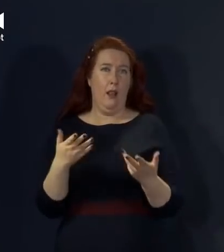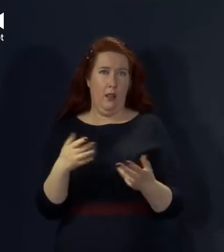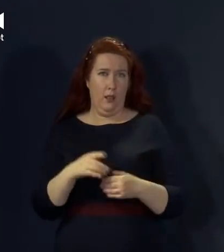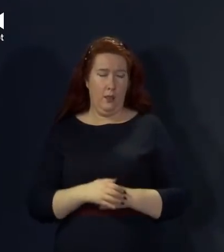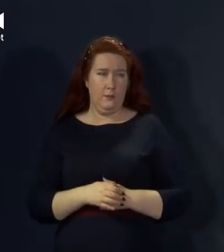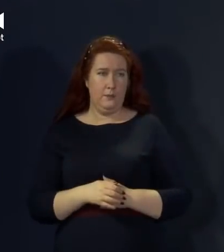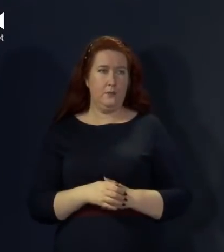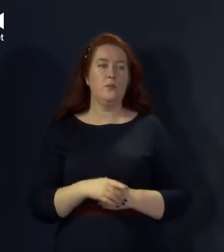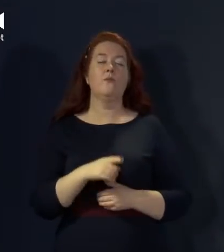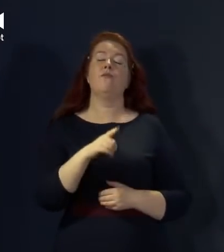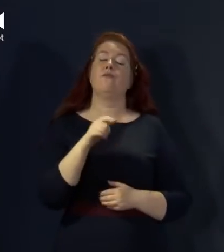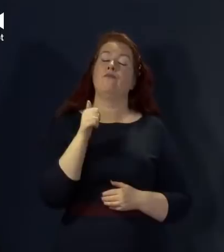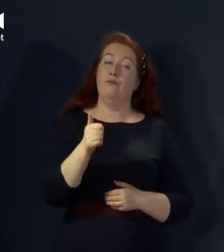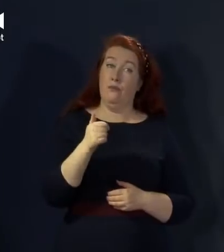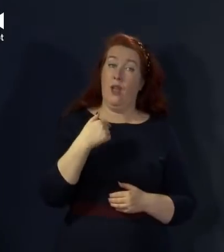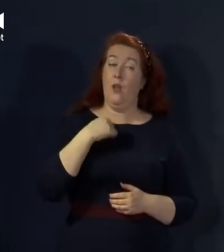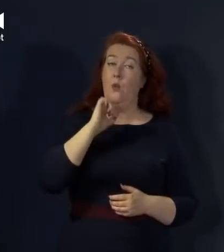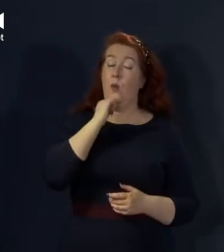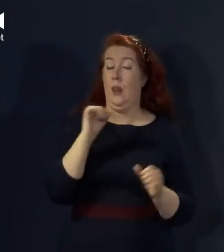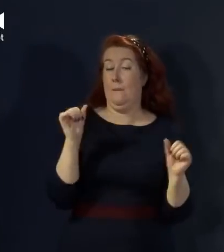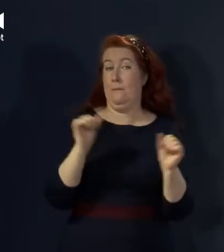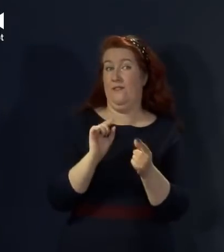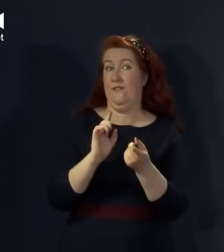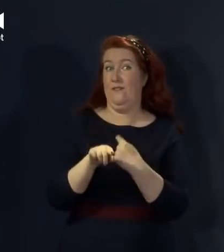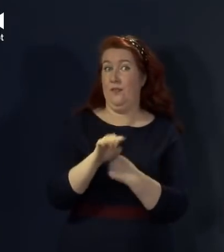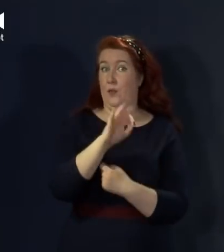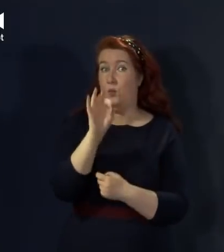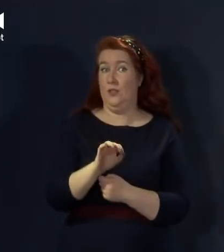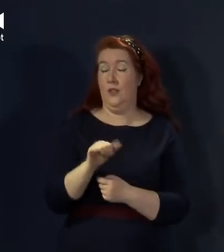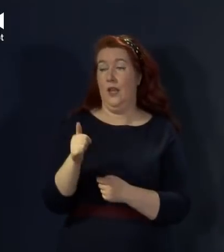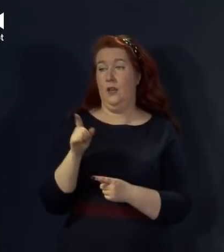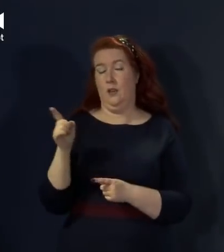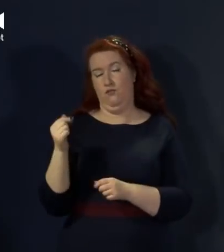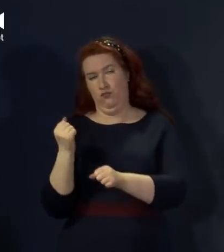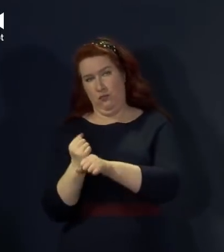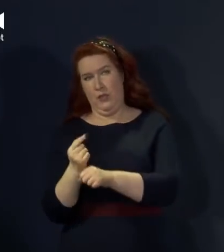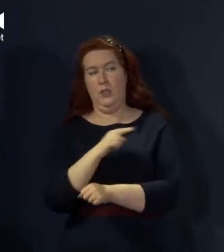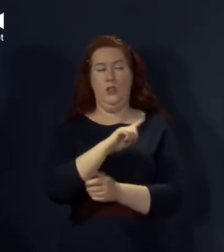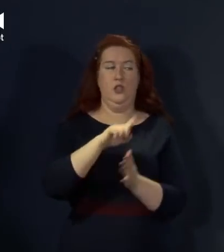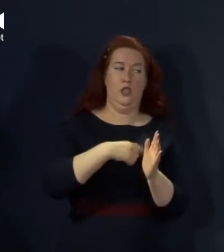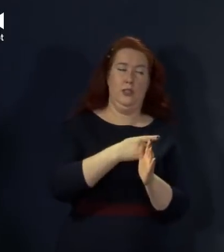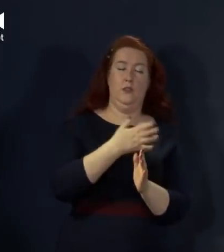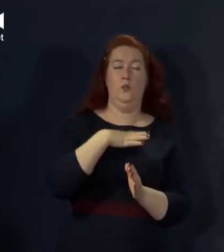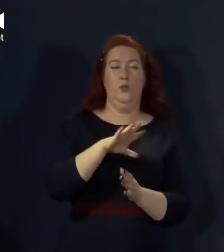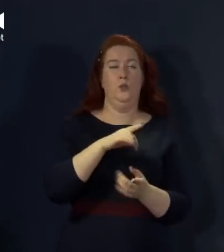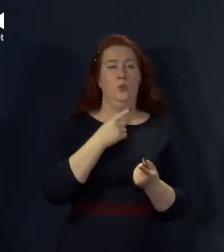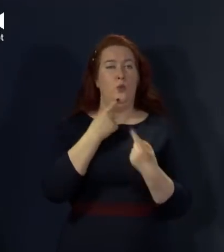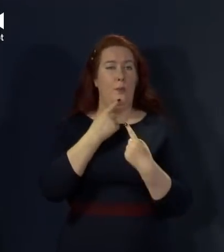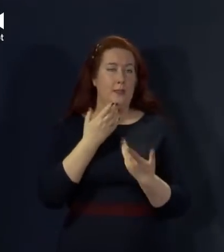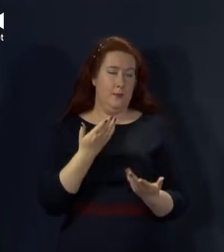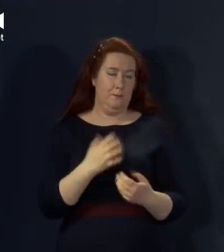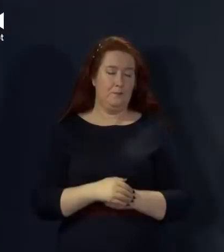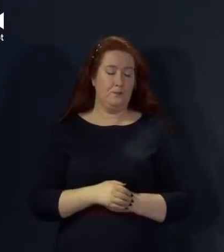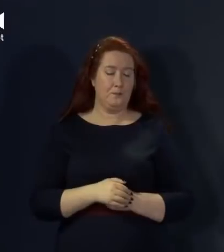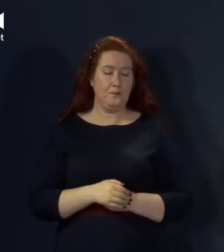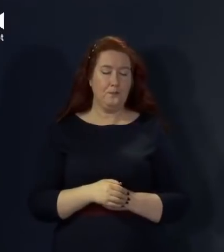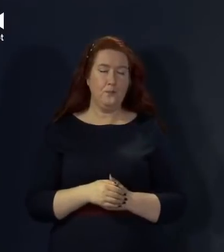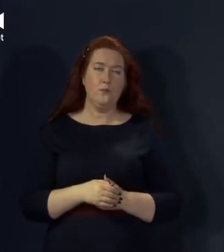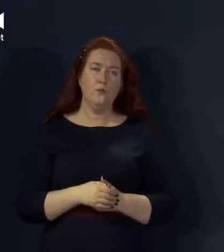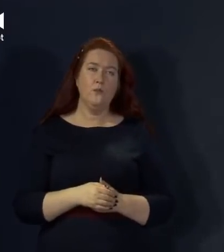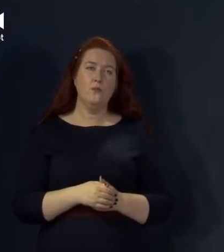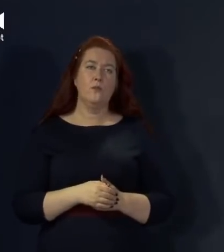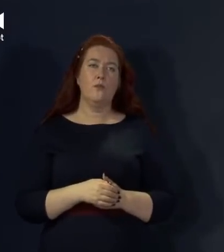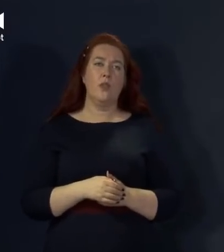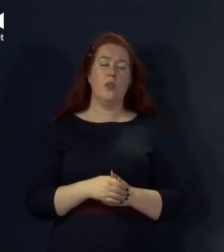OK, I'll very briefly address this question, and then Gregor and Jason may want to comment more widely. On